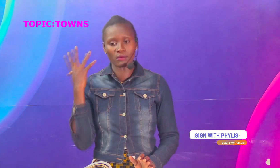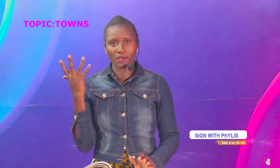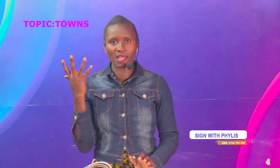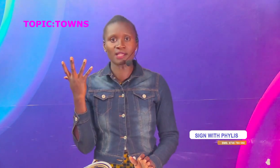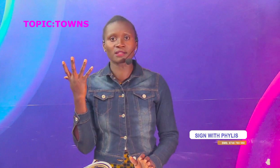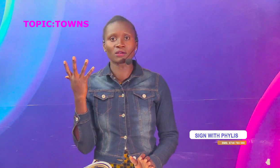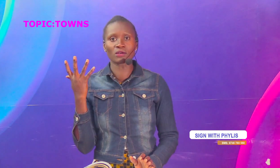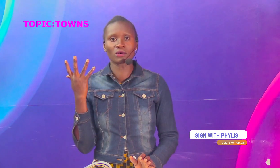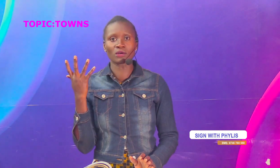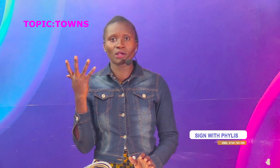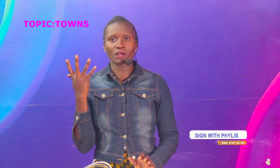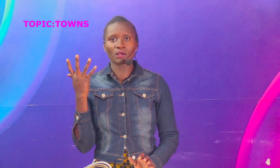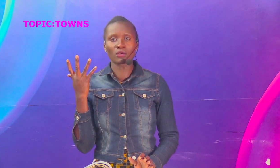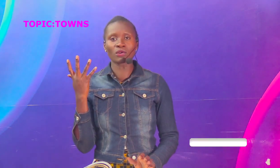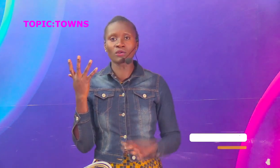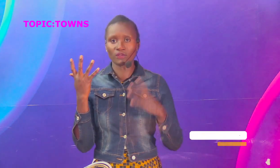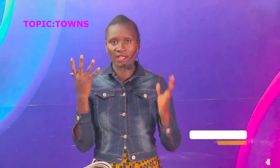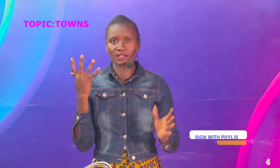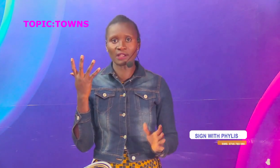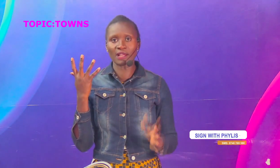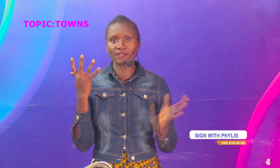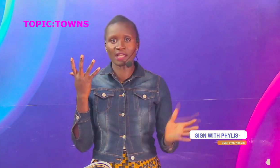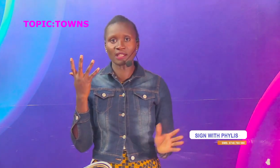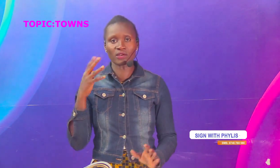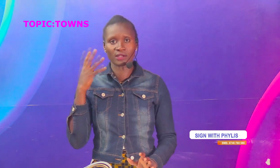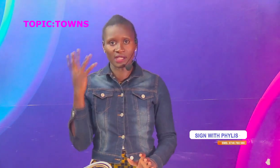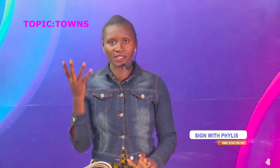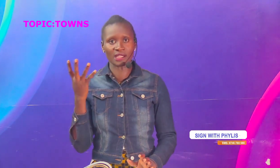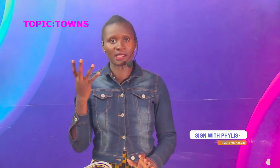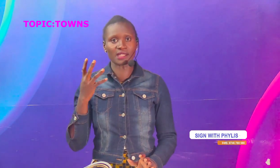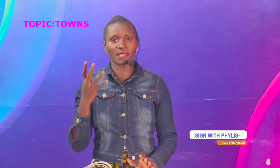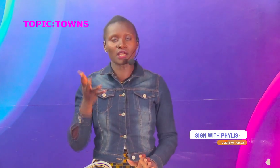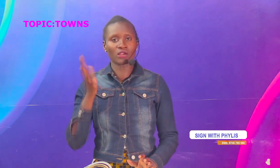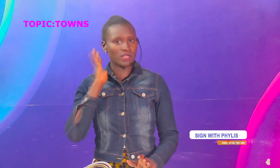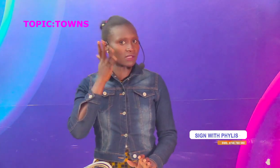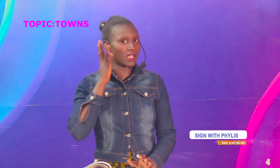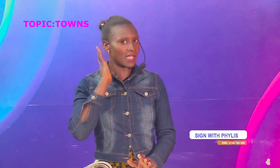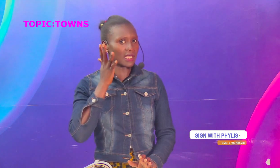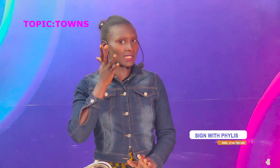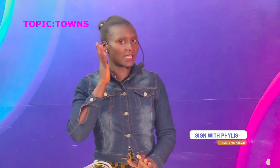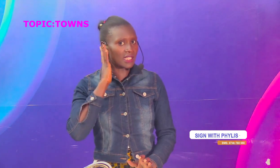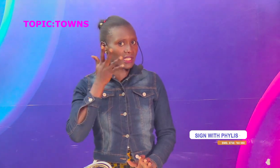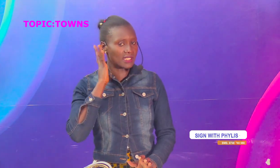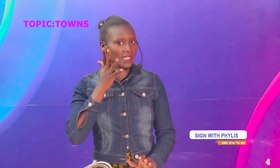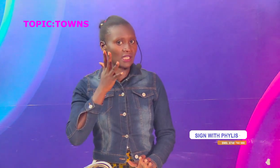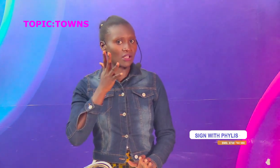ears, or if you're left-handed or a right-handed side, you're just making like Kisii